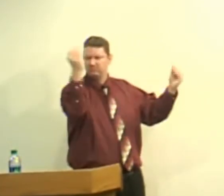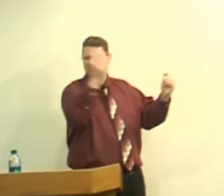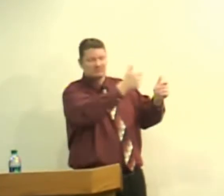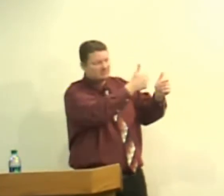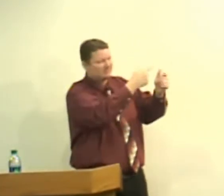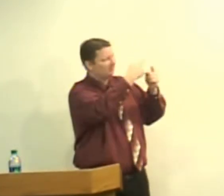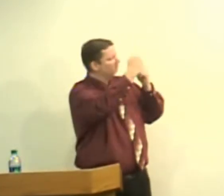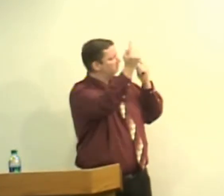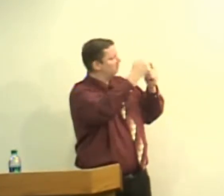Moses.